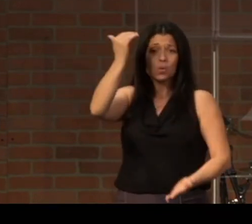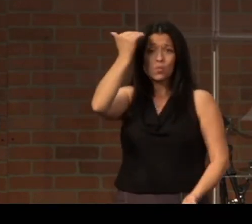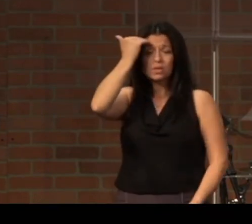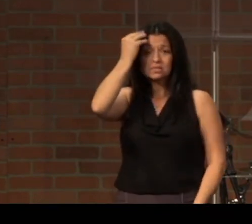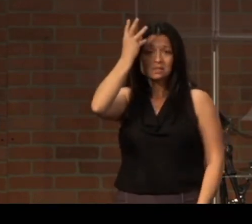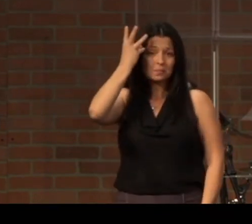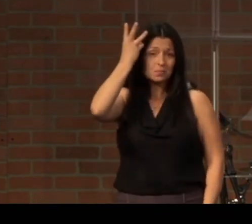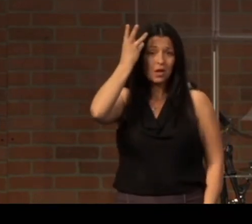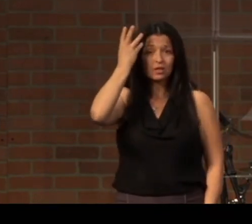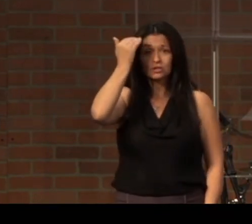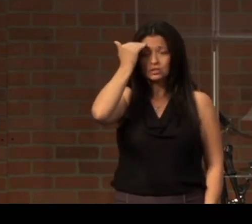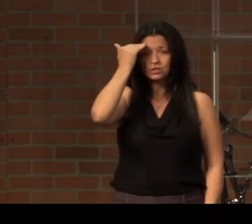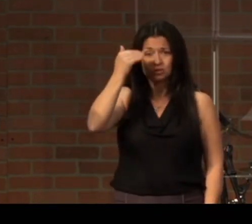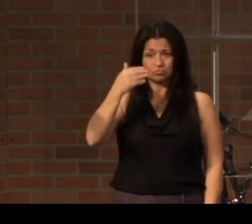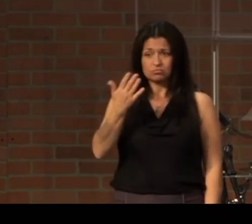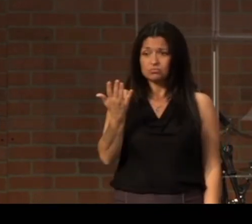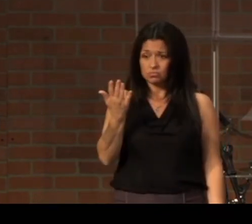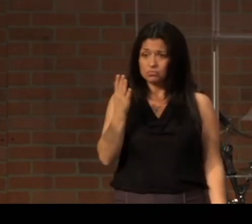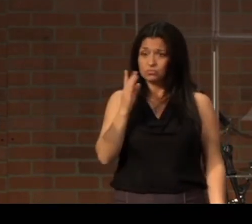knowledge. Who wouldn't want to follow him?